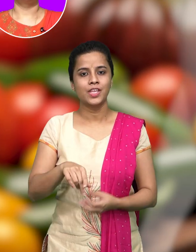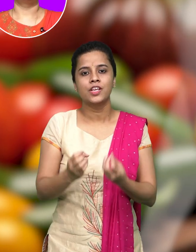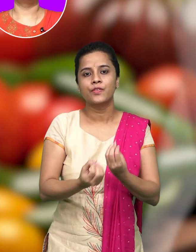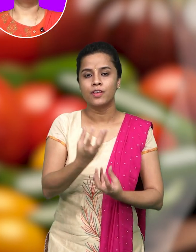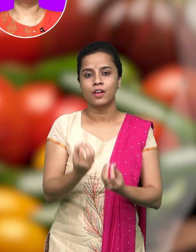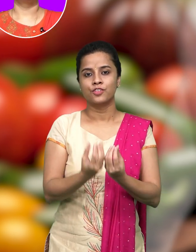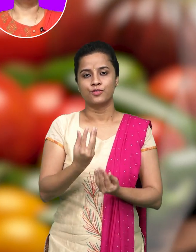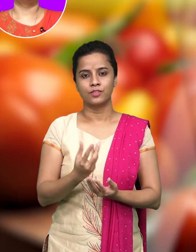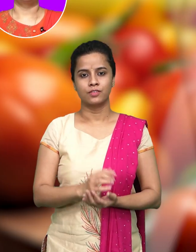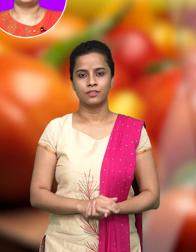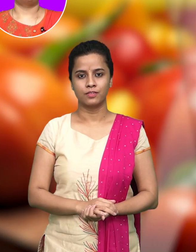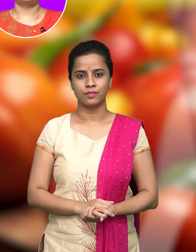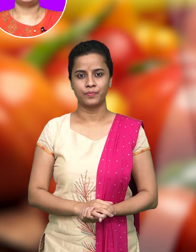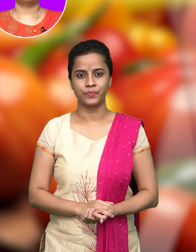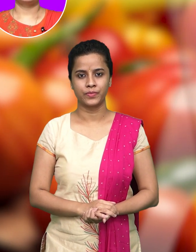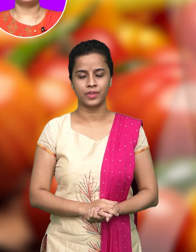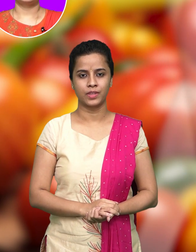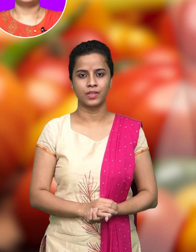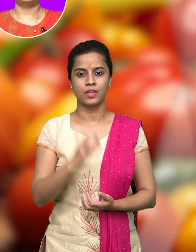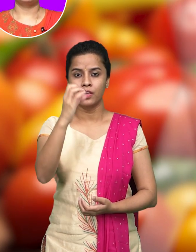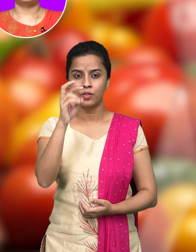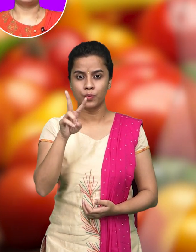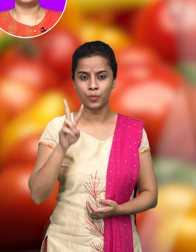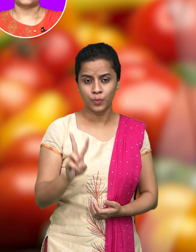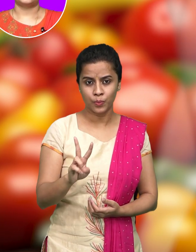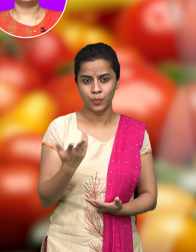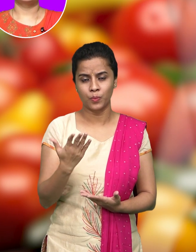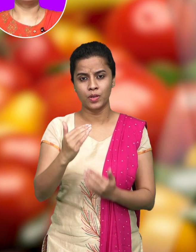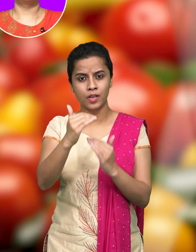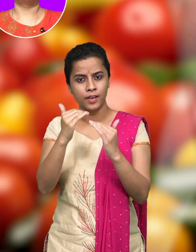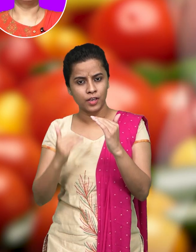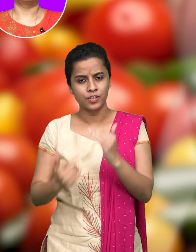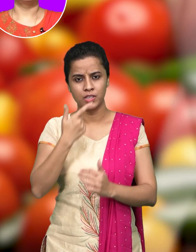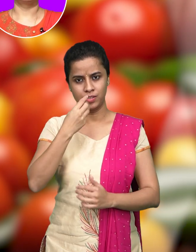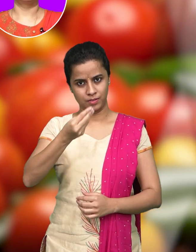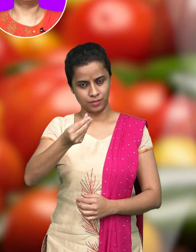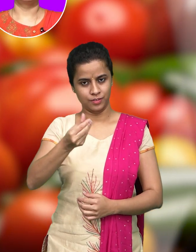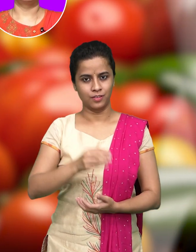reaction, carbon dioxide is reduced to starch,